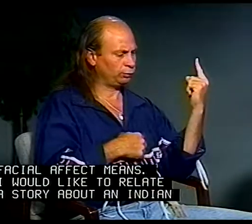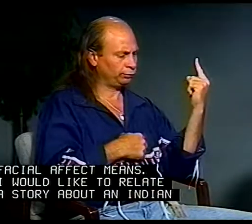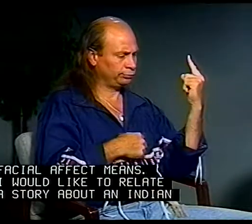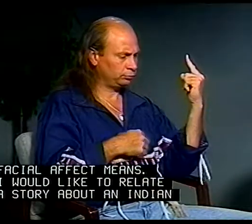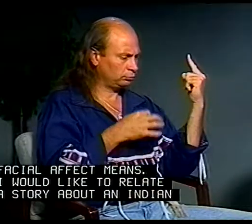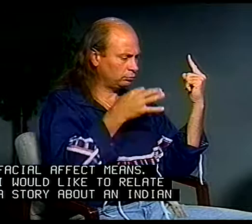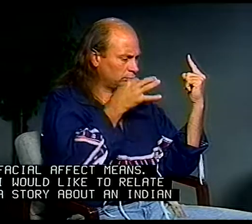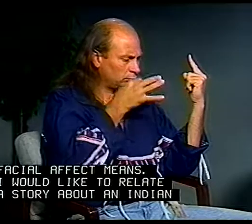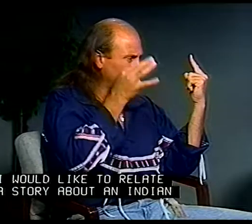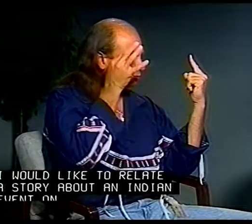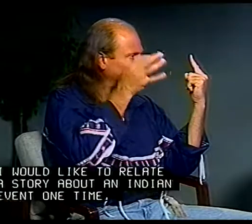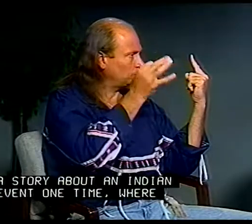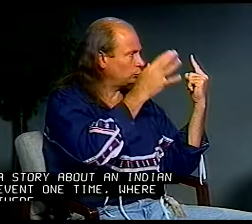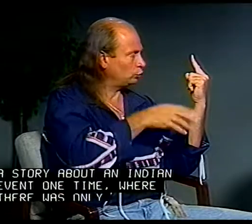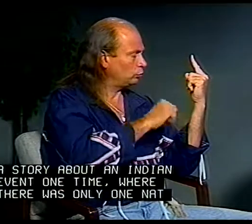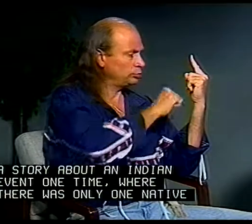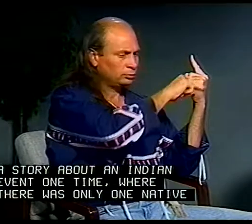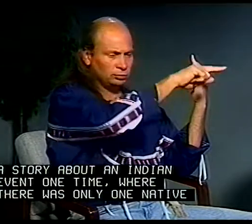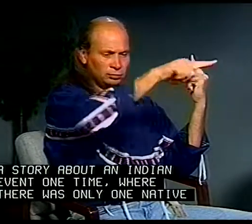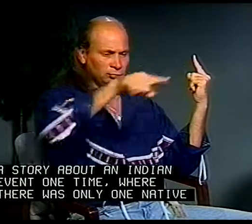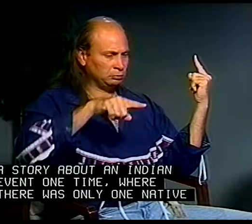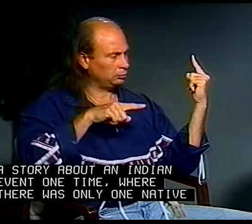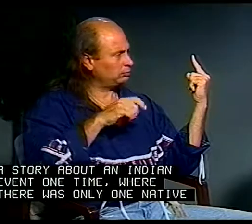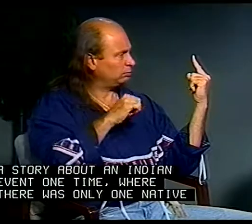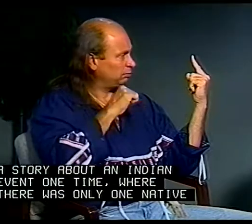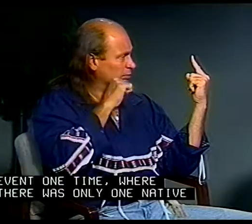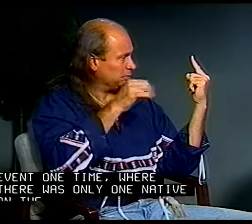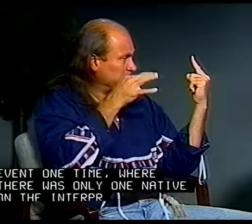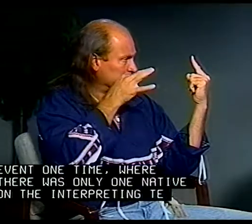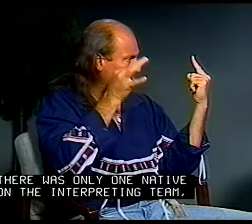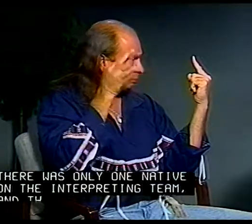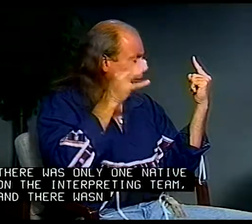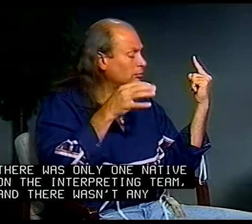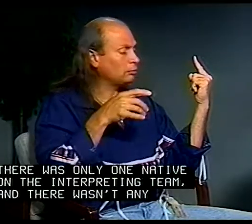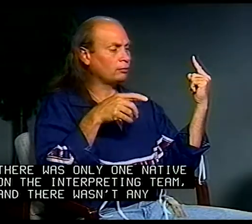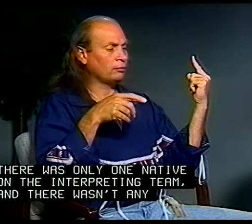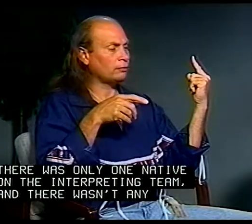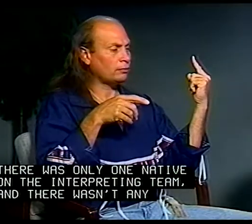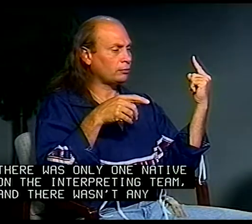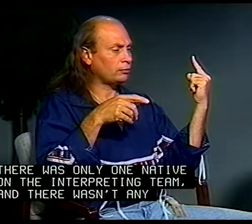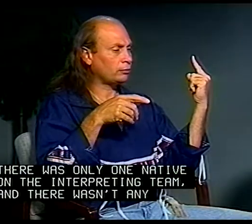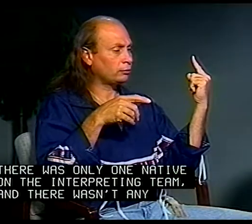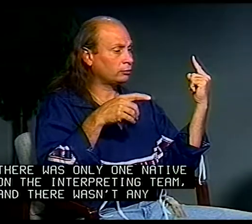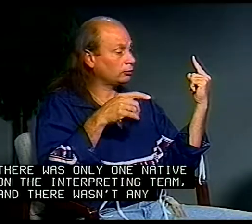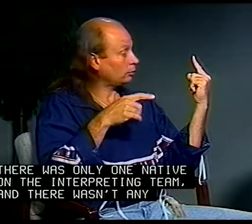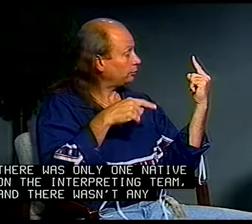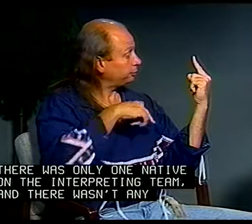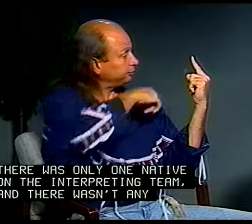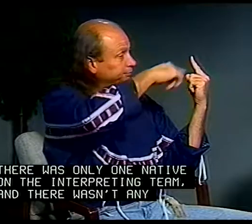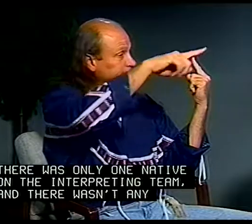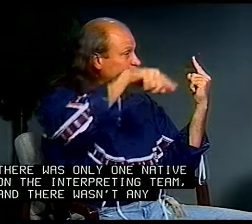I'd like to relate a story about an event one time where there was only one native in the interpreting